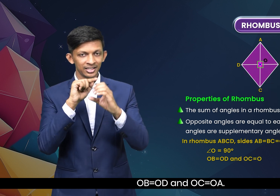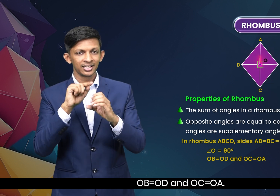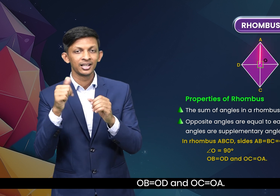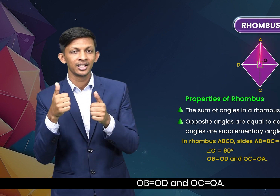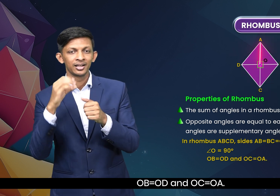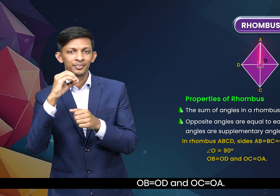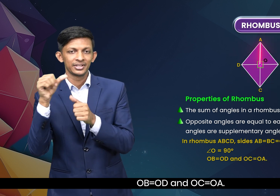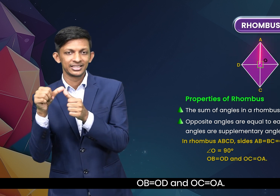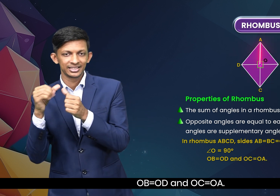OA.